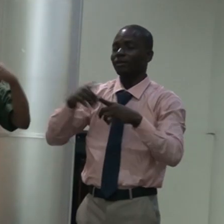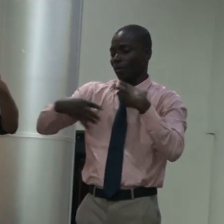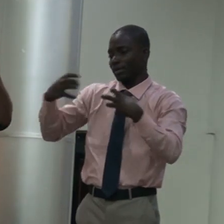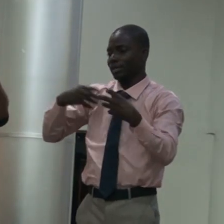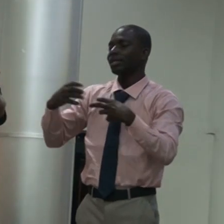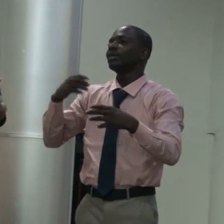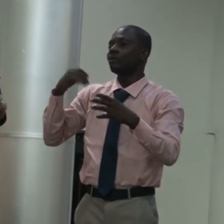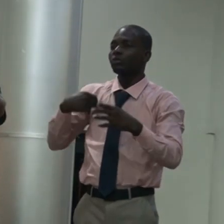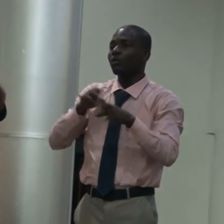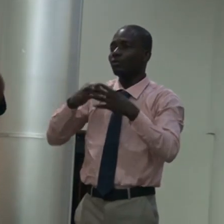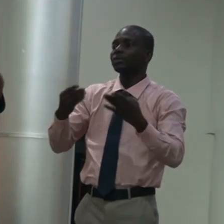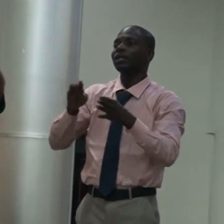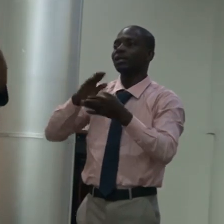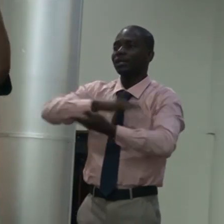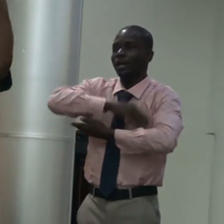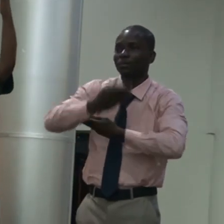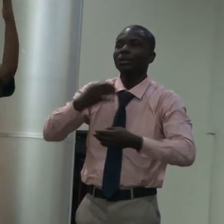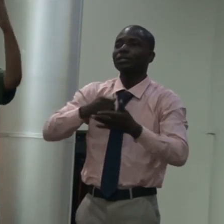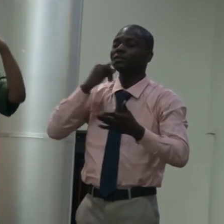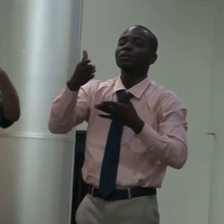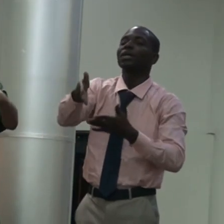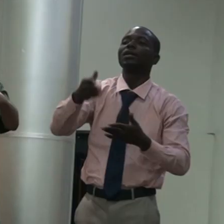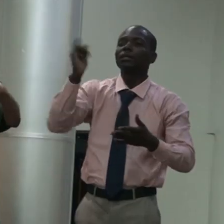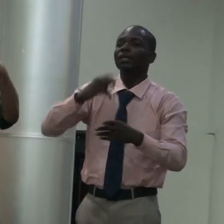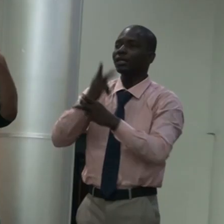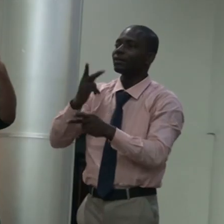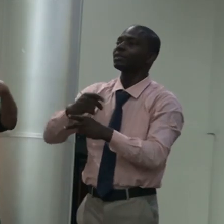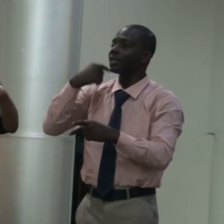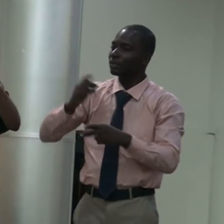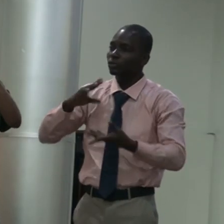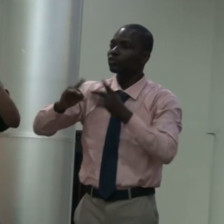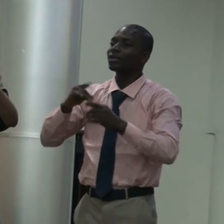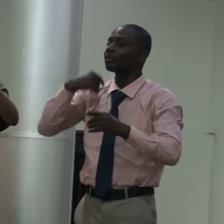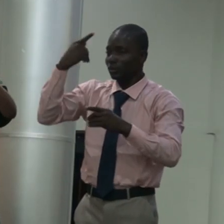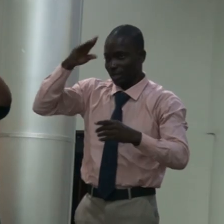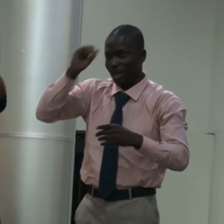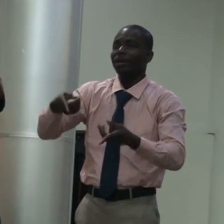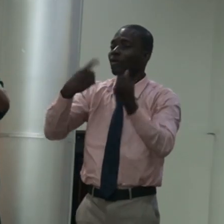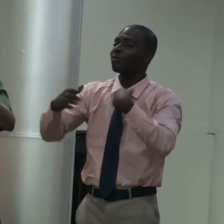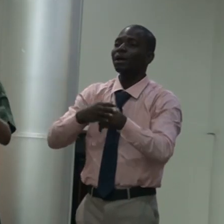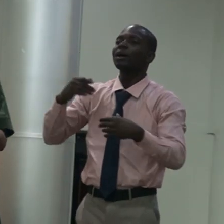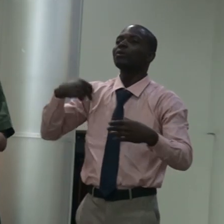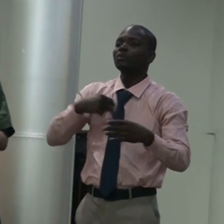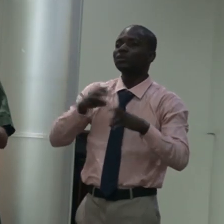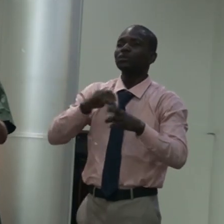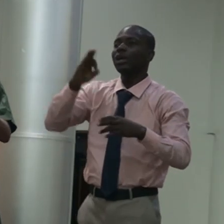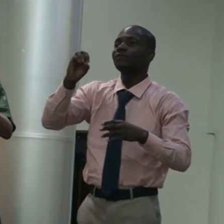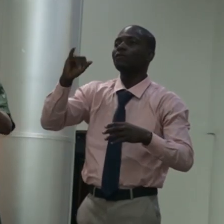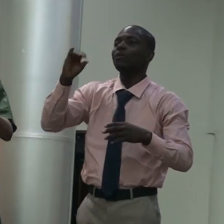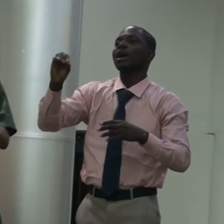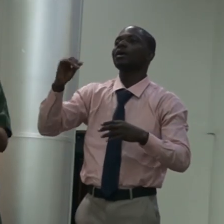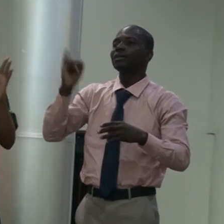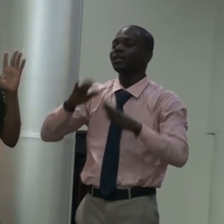telling us stories. We opened the laptop and told them, it is not there. They kept dribbling. I told the guy to come back. I don't have their time. We did an FOI. They